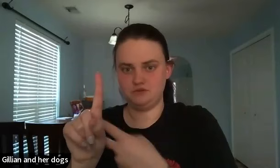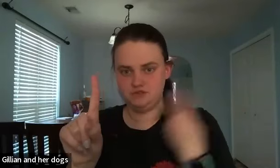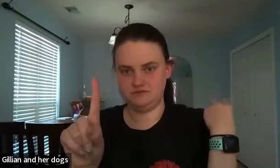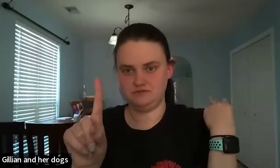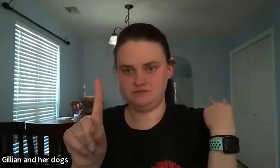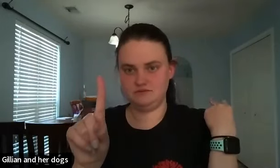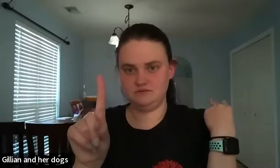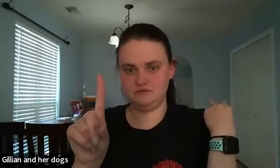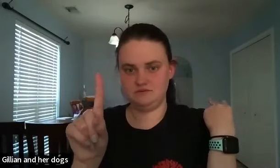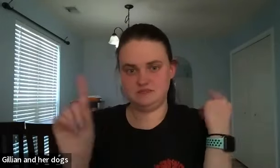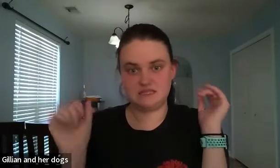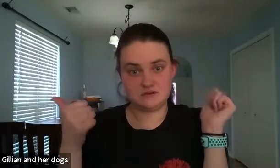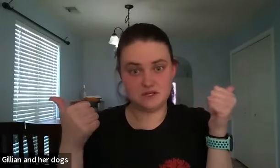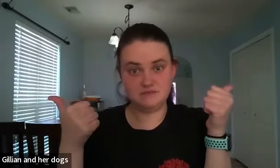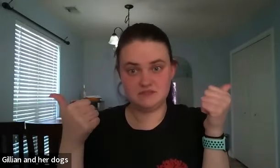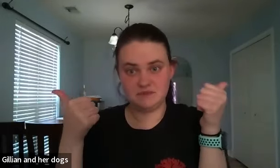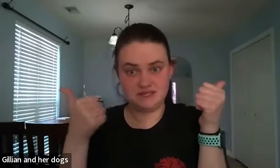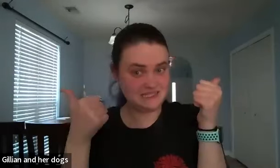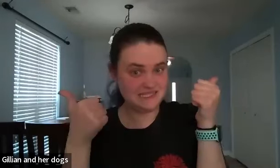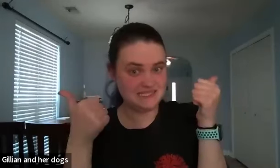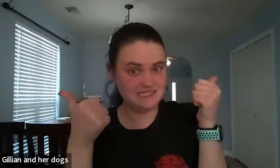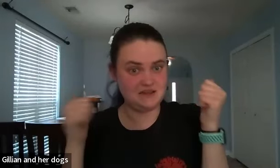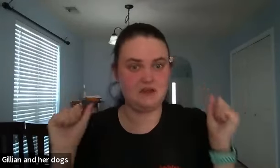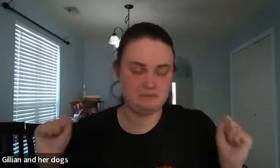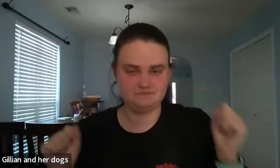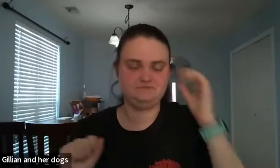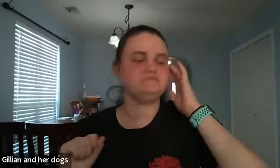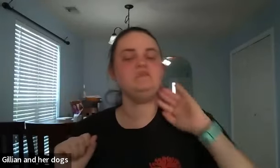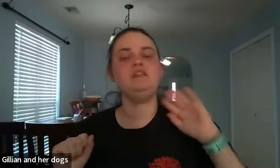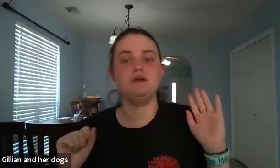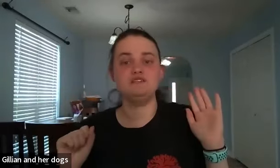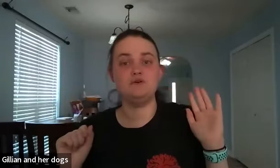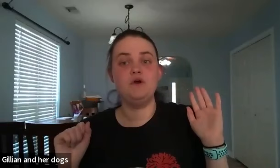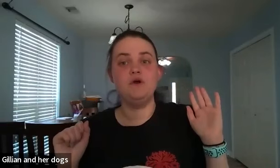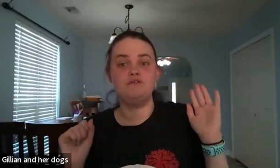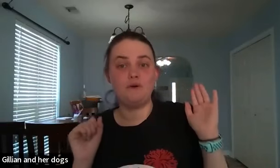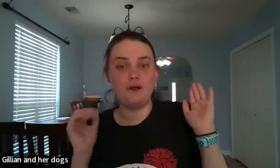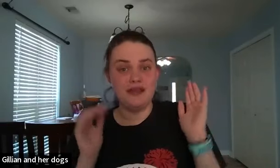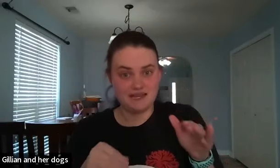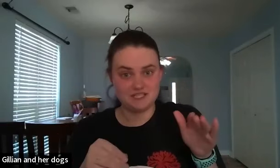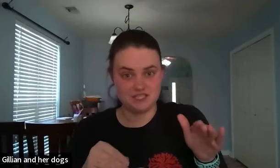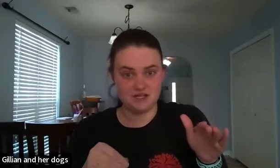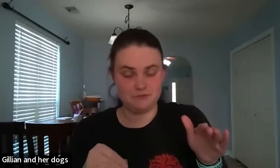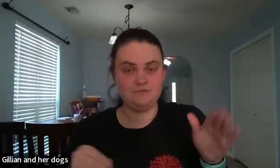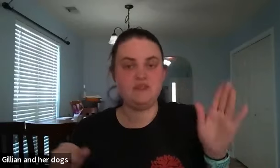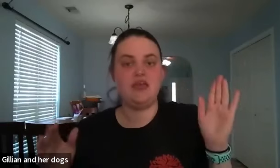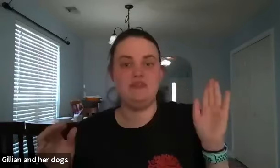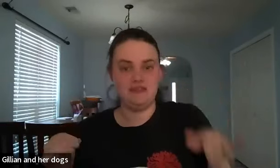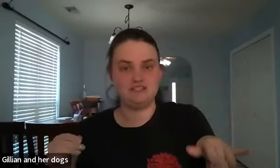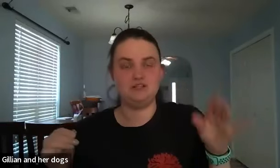motion. Does that sound good? Does that make sense? Okay. All right. So for next year and then last year,